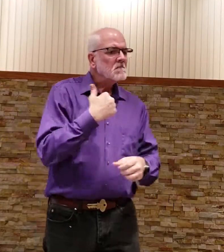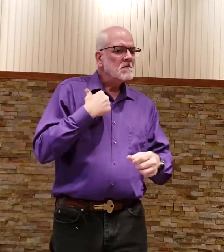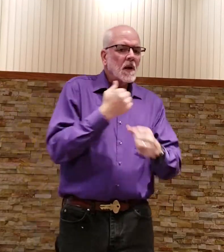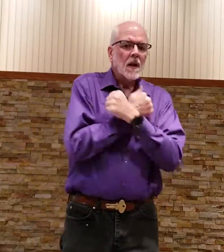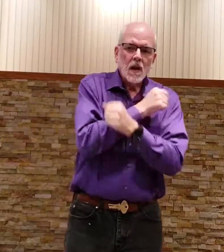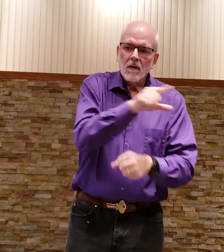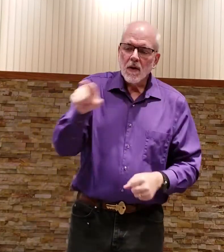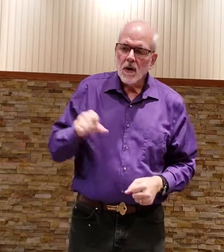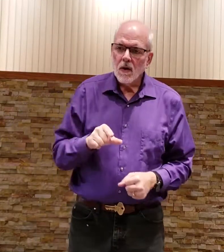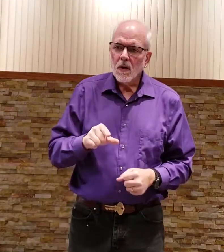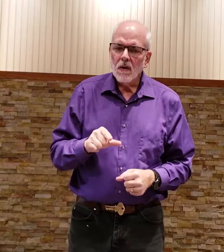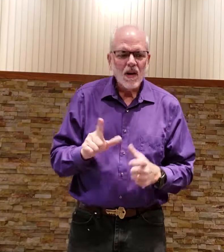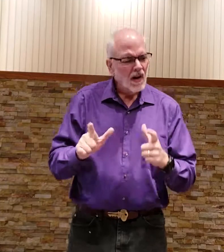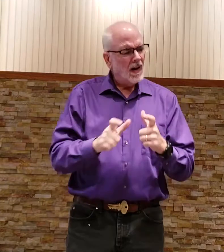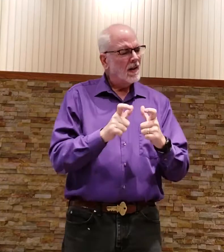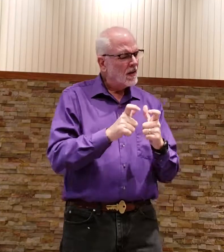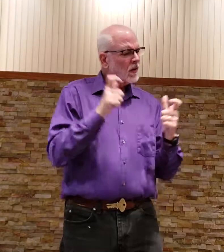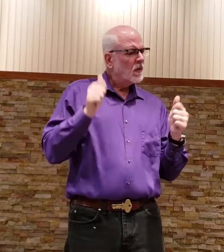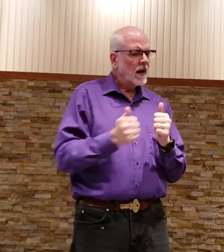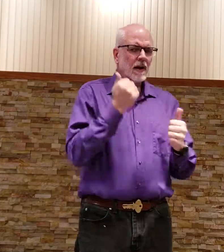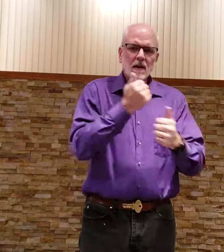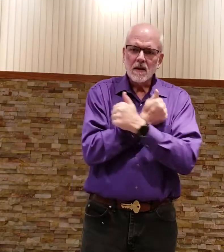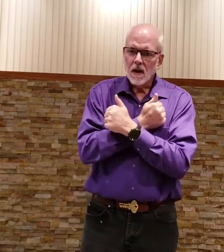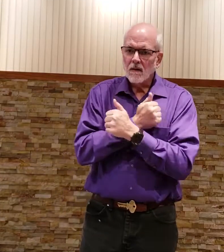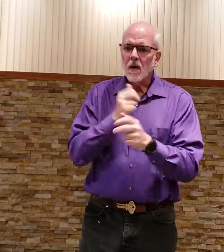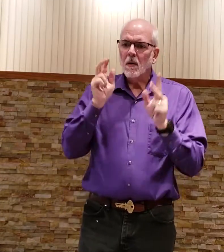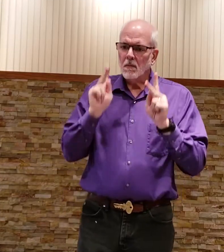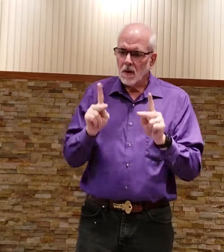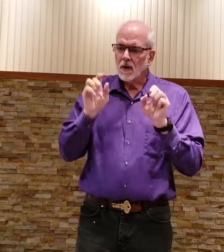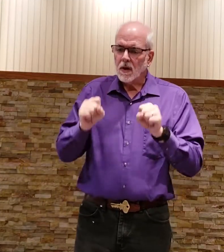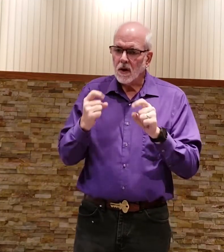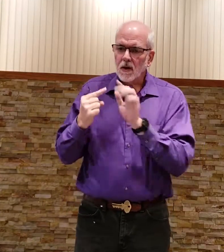The greatest love a person can show is to die for his friends.